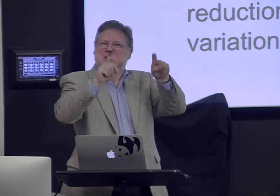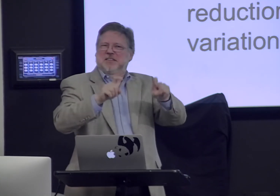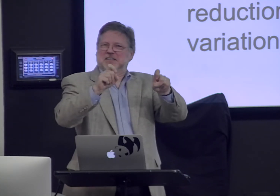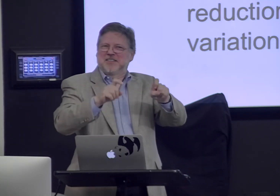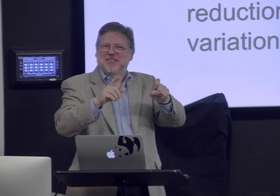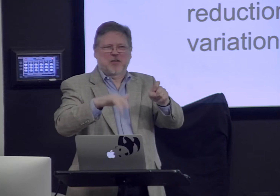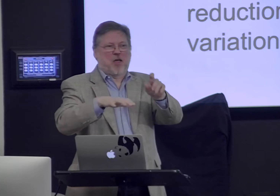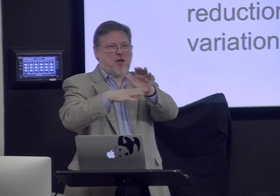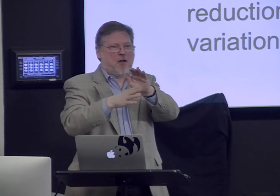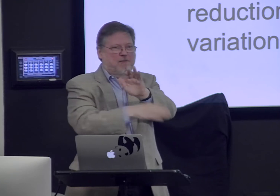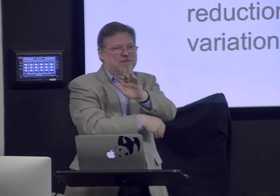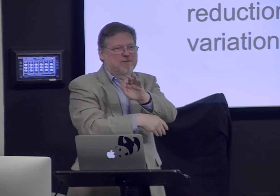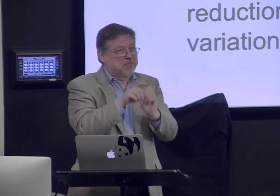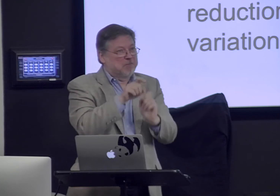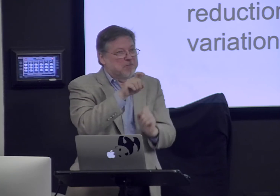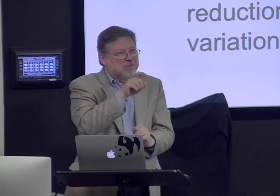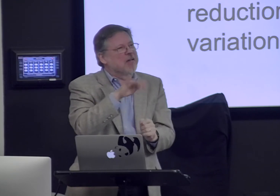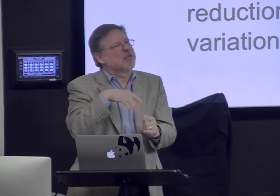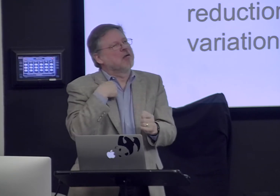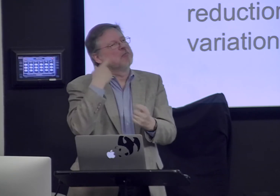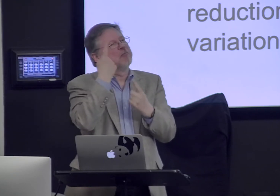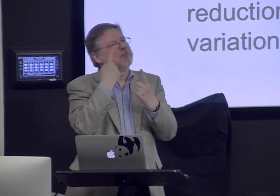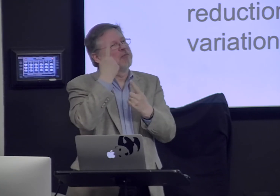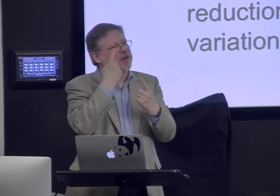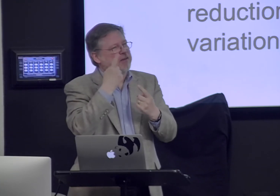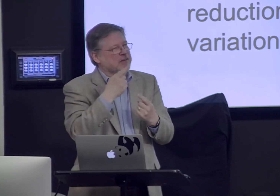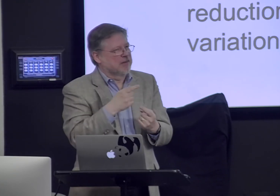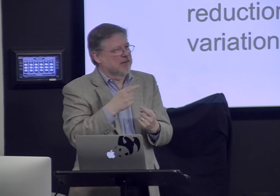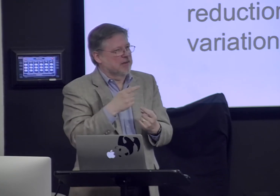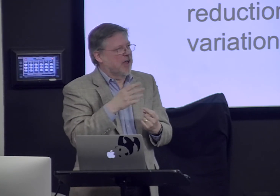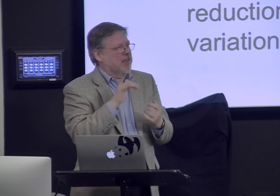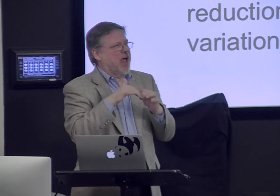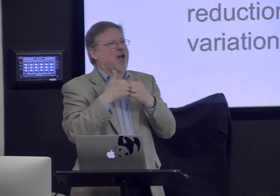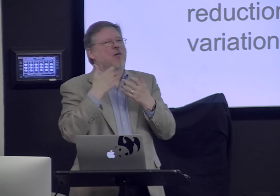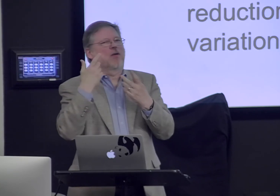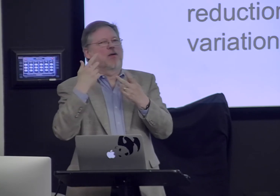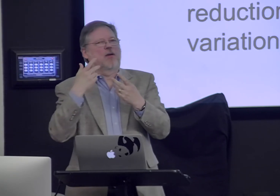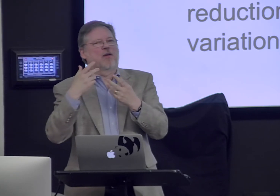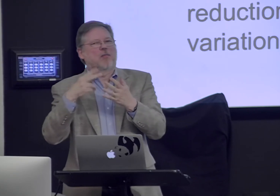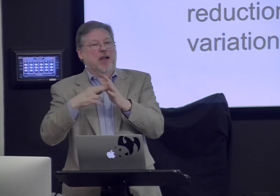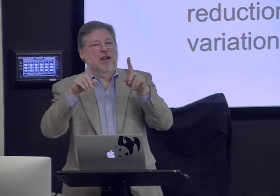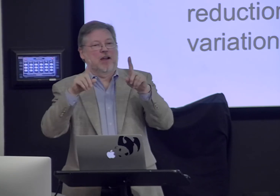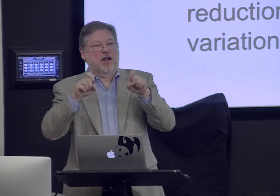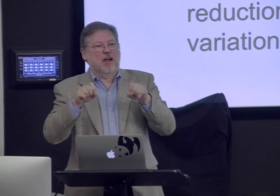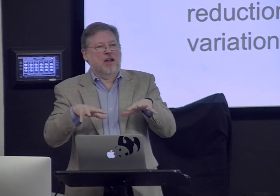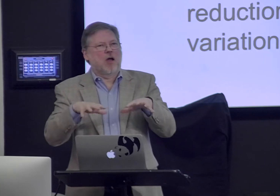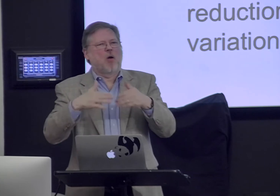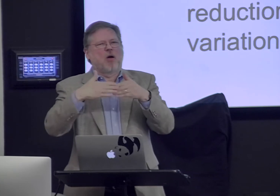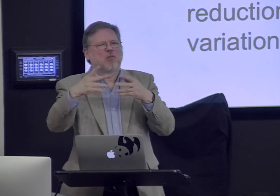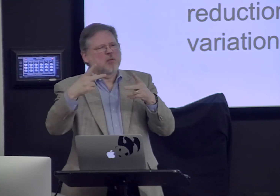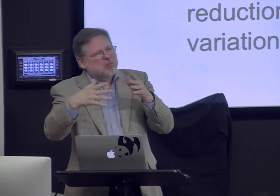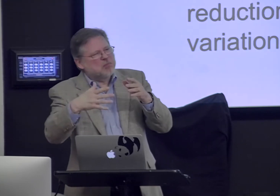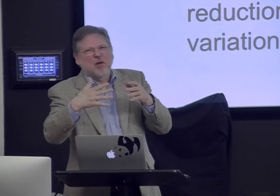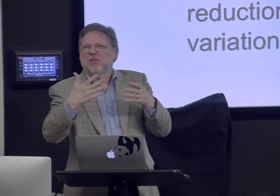and it's not a multiple repeated downward movement. It's one movement that extends for the entire, the